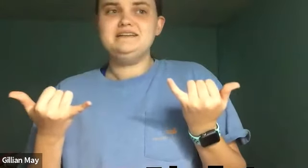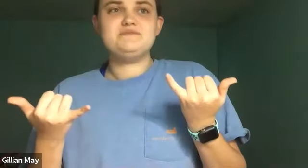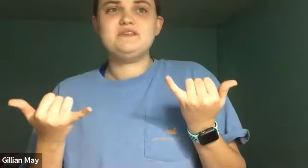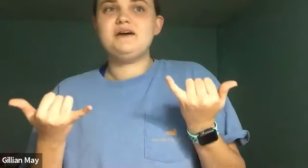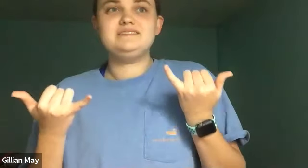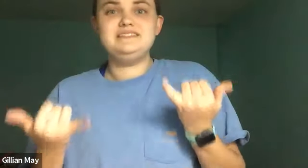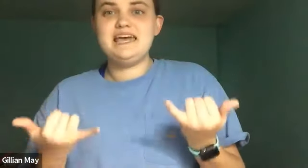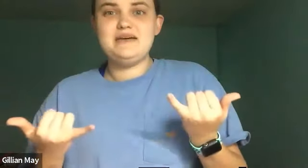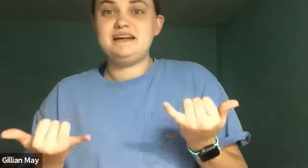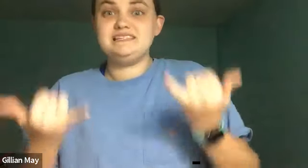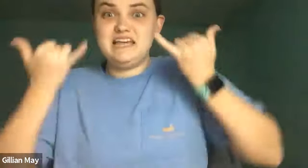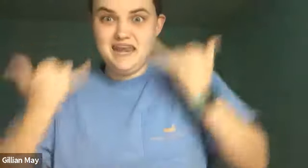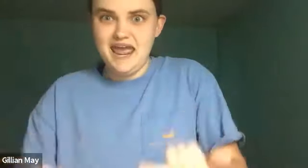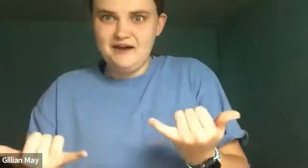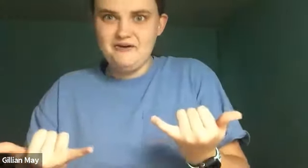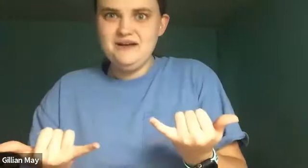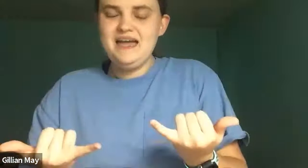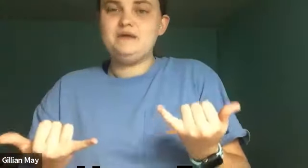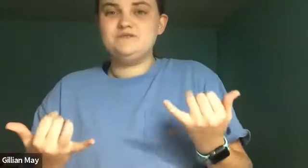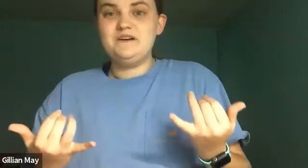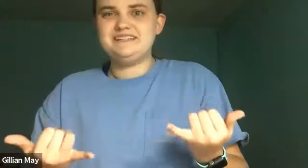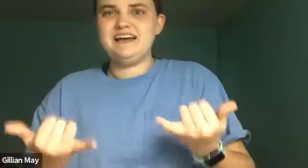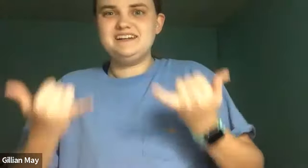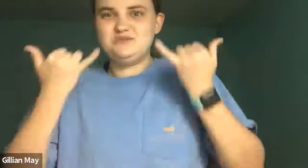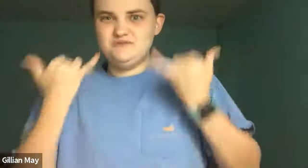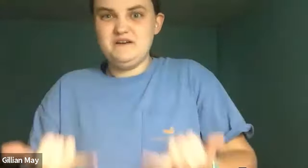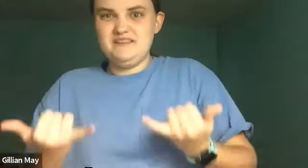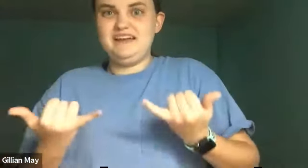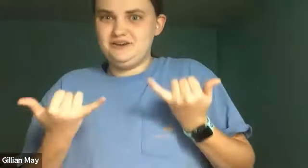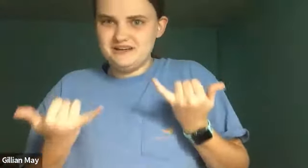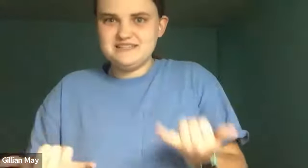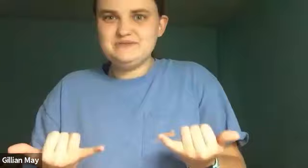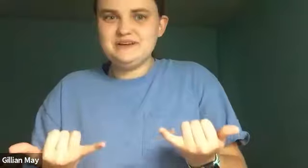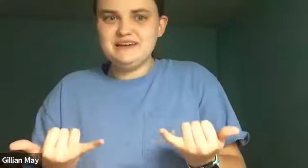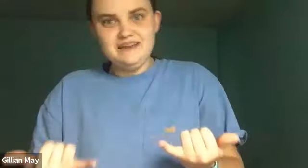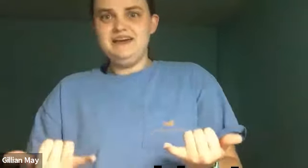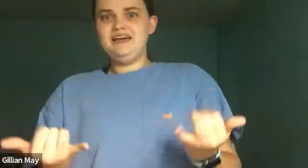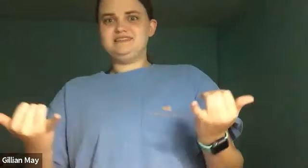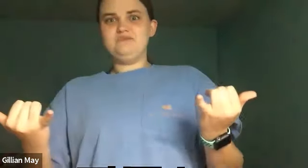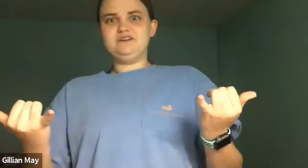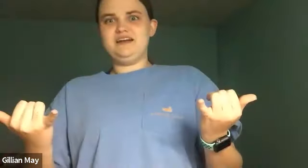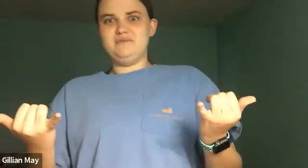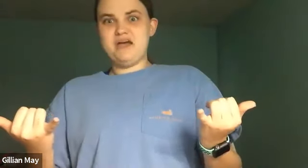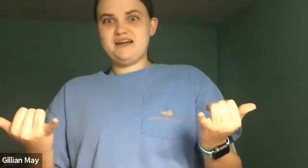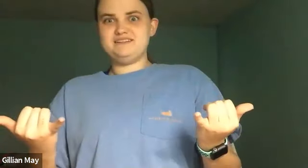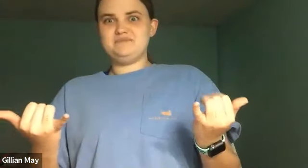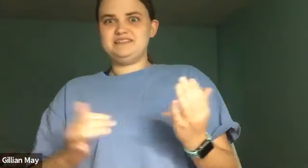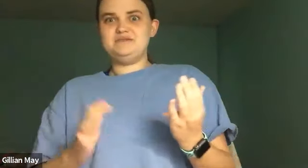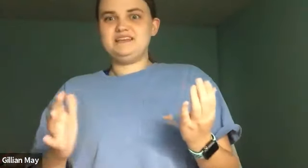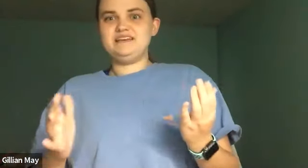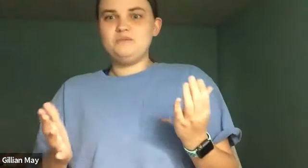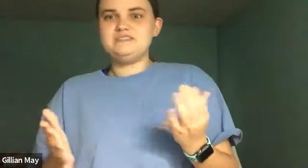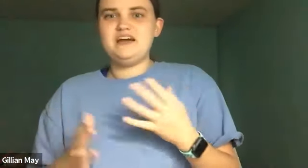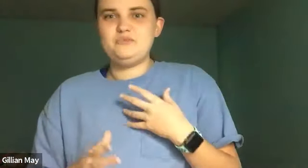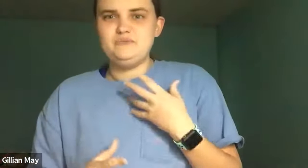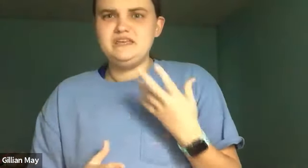something about today, but I said now, and I was very excited. So it was very like aggressive looking. And someone kind of backed up because they was like, almost like how when we